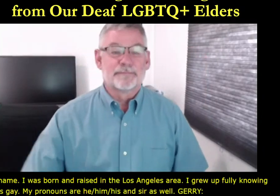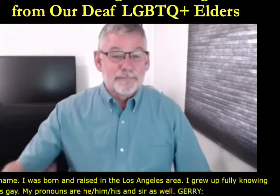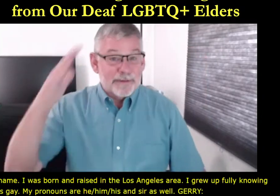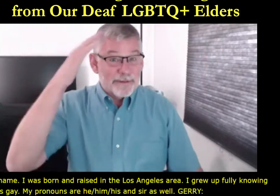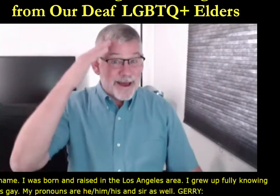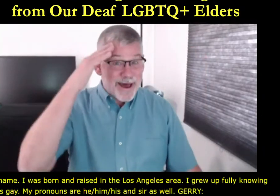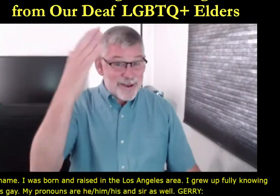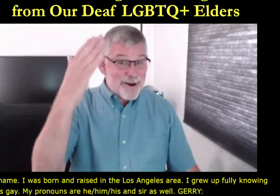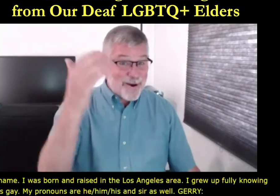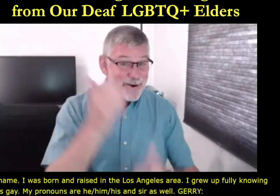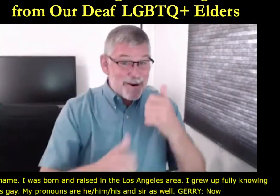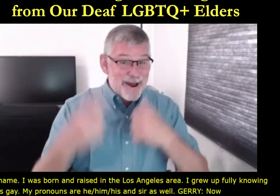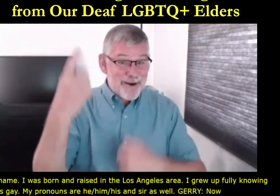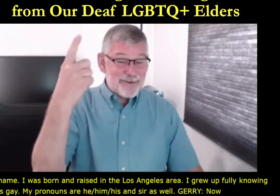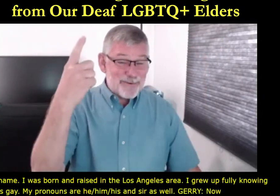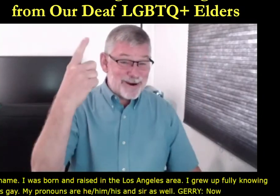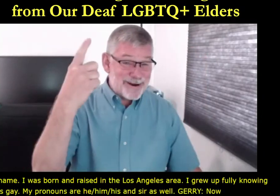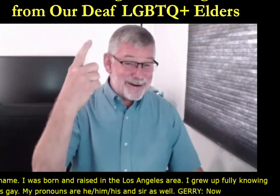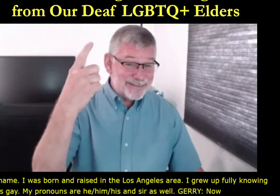hello hello everyone